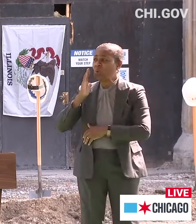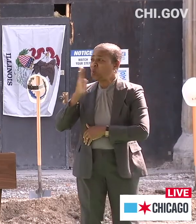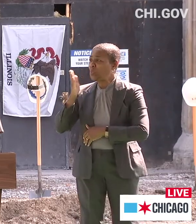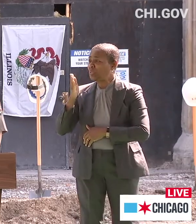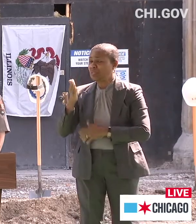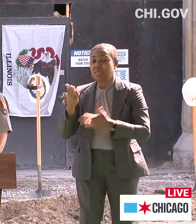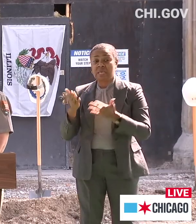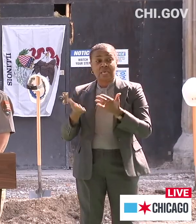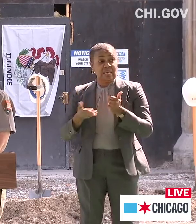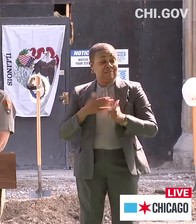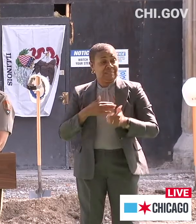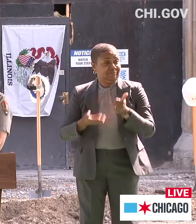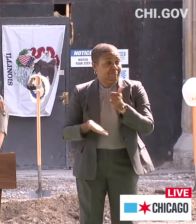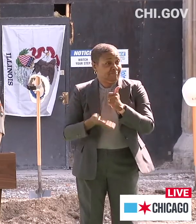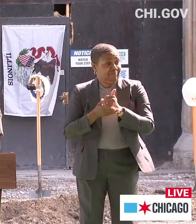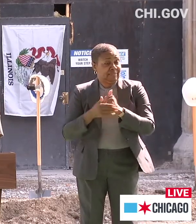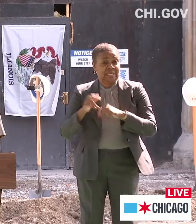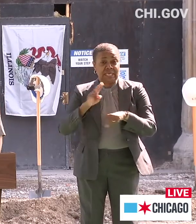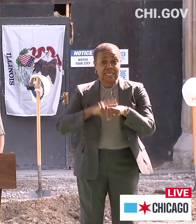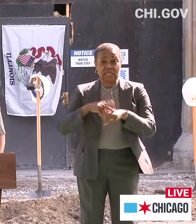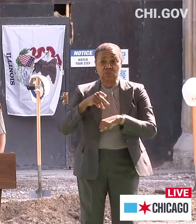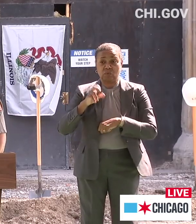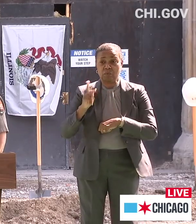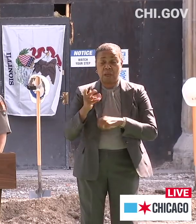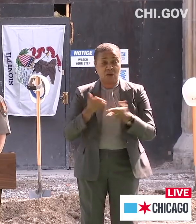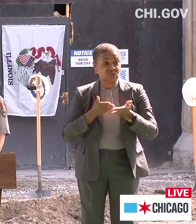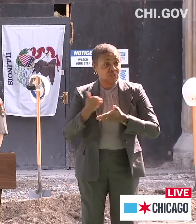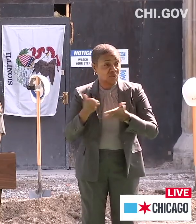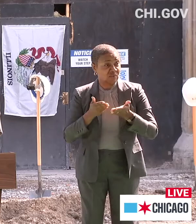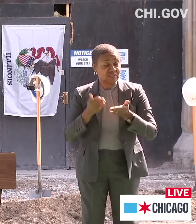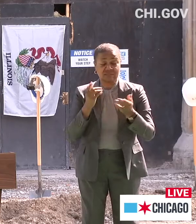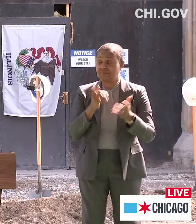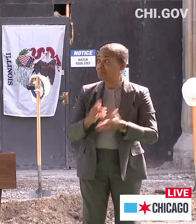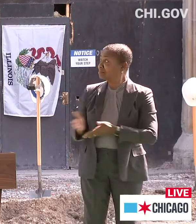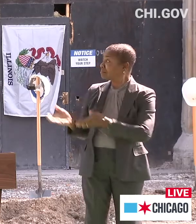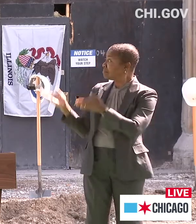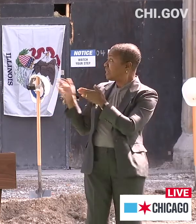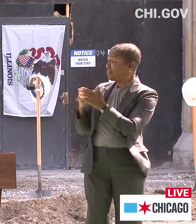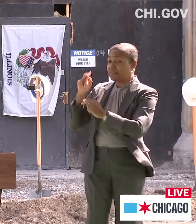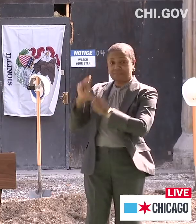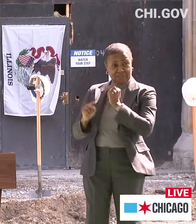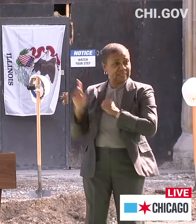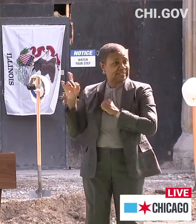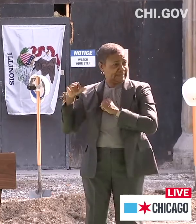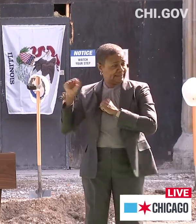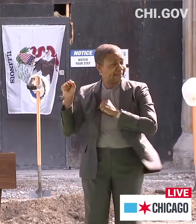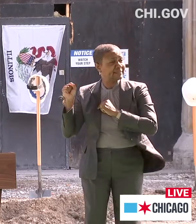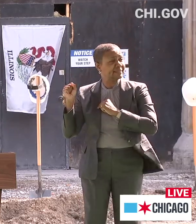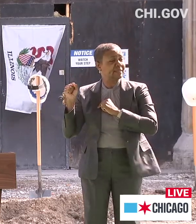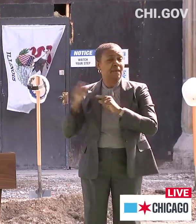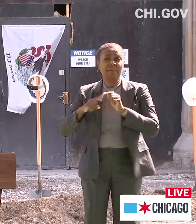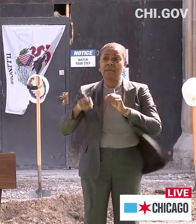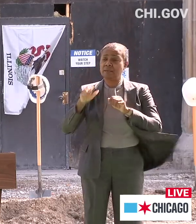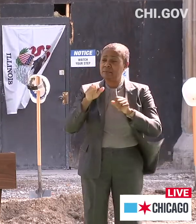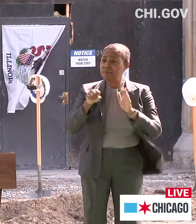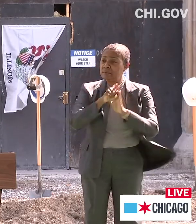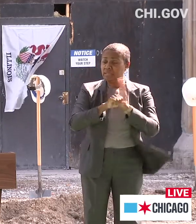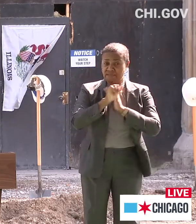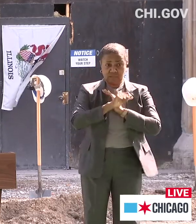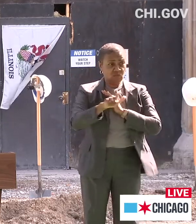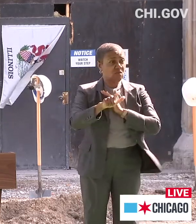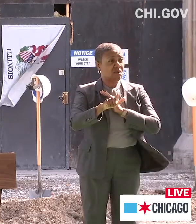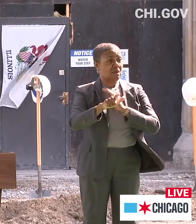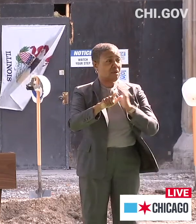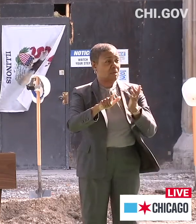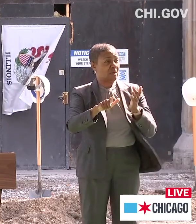everybody understands the National Park Service, Pullman National Monument, is this clock tower building. But the state of Illinois has and